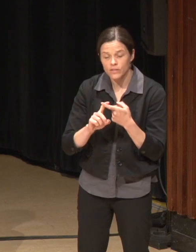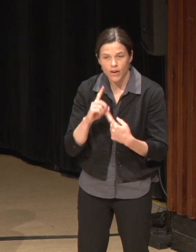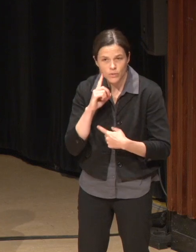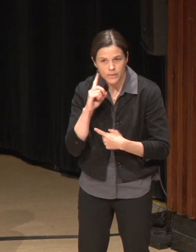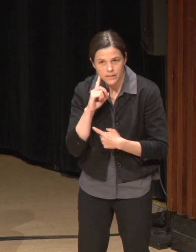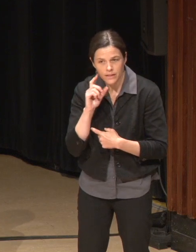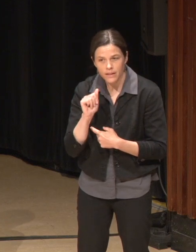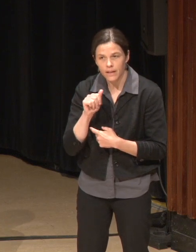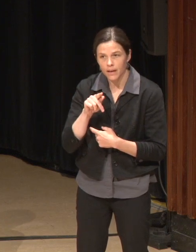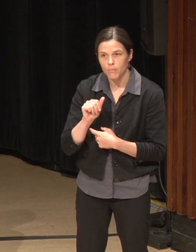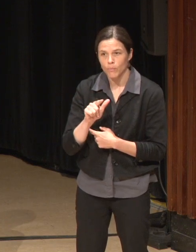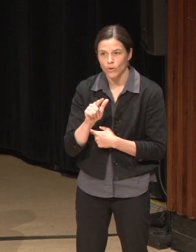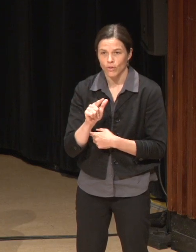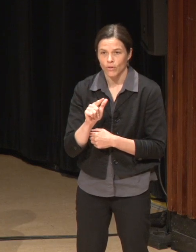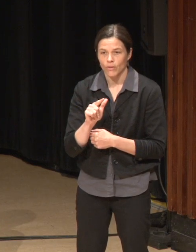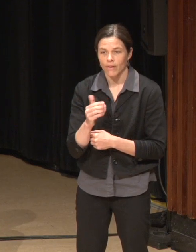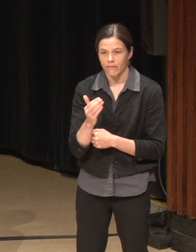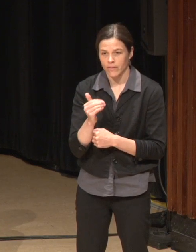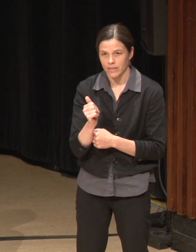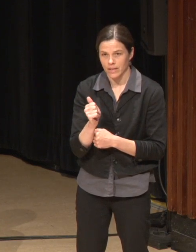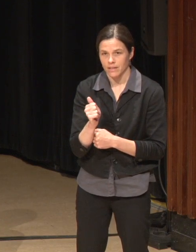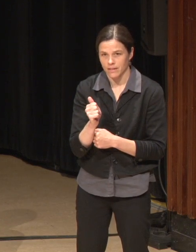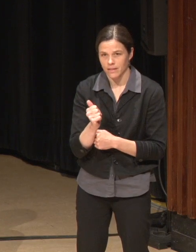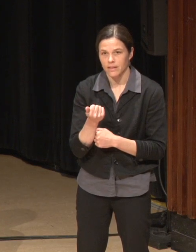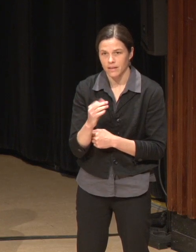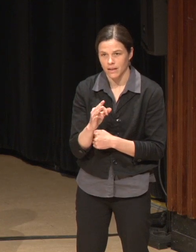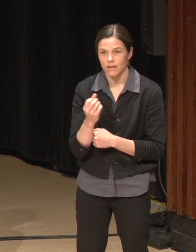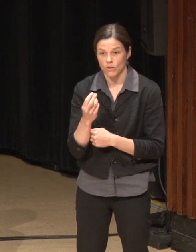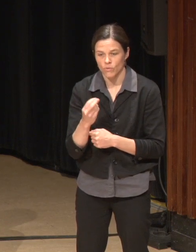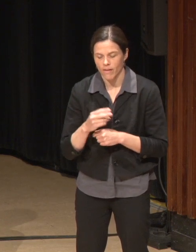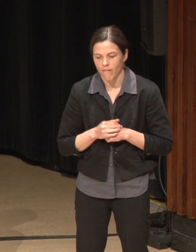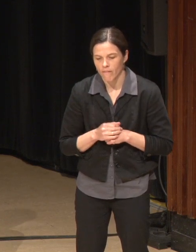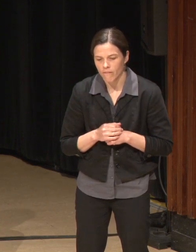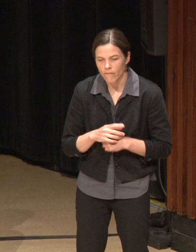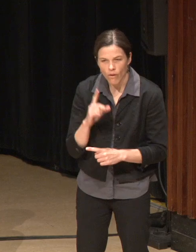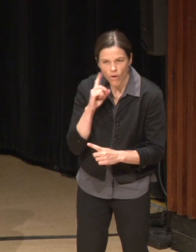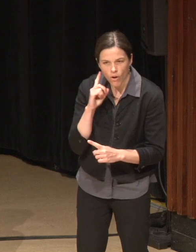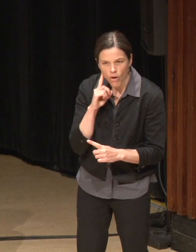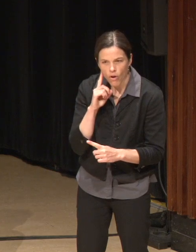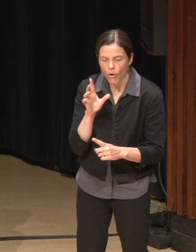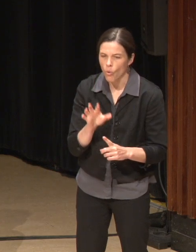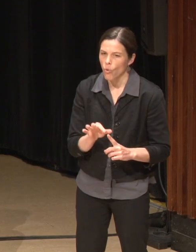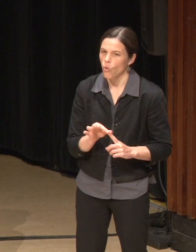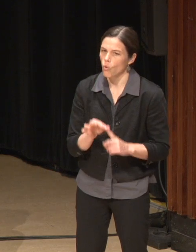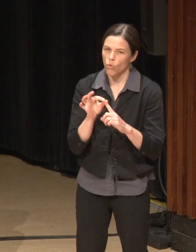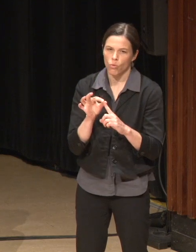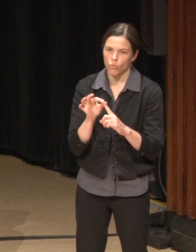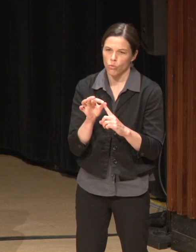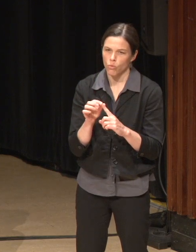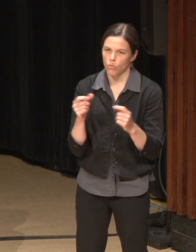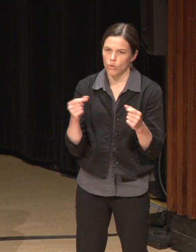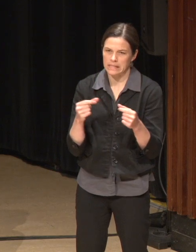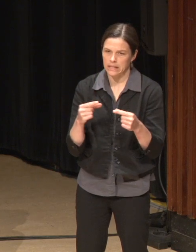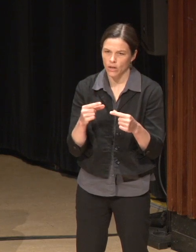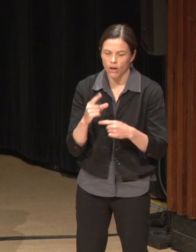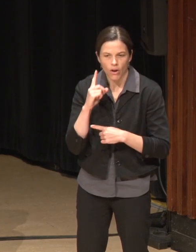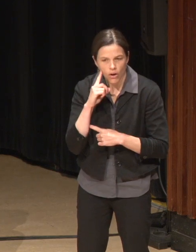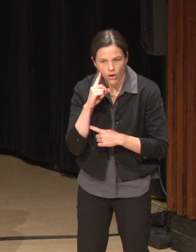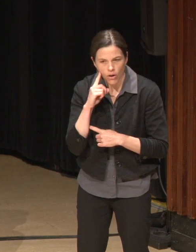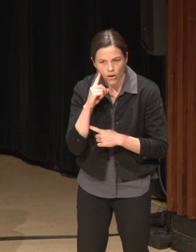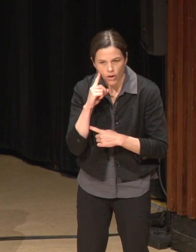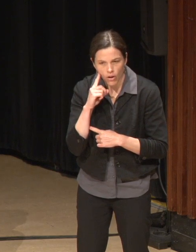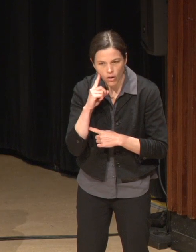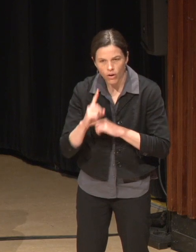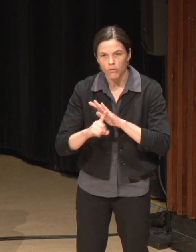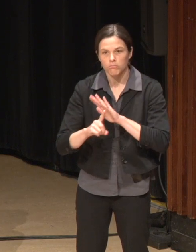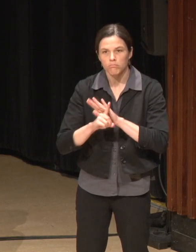15th, 1912, when he picked up one of the most significant radio signals of all time. It was a distress call